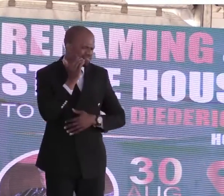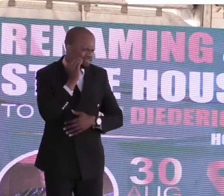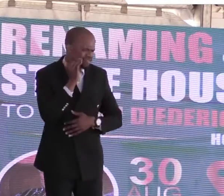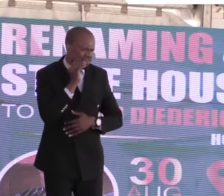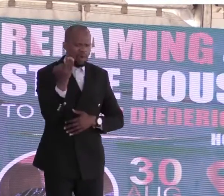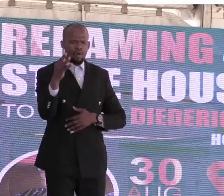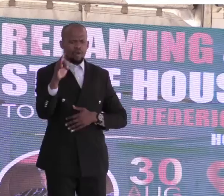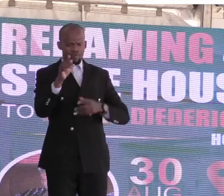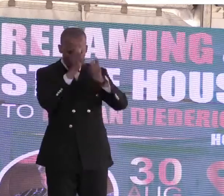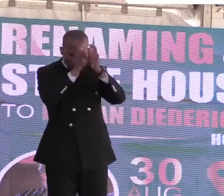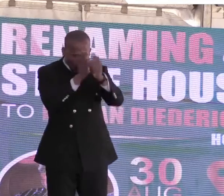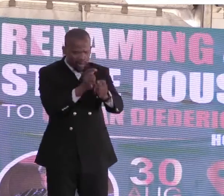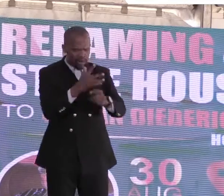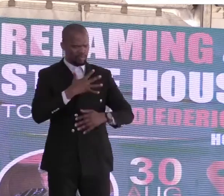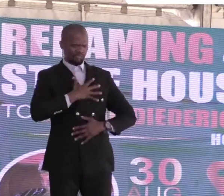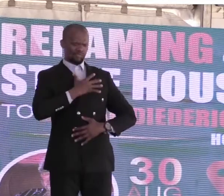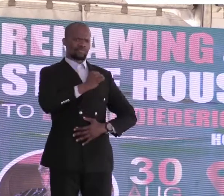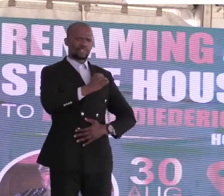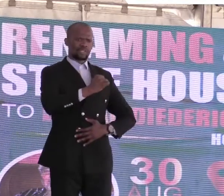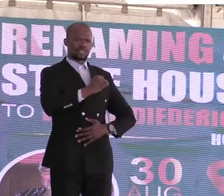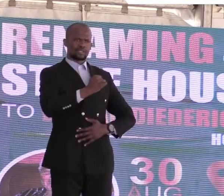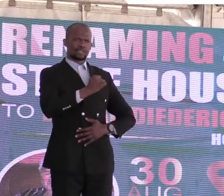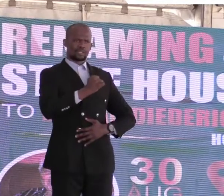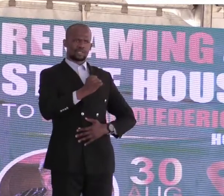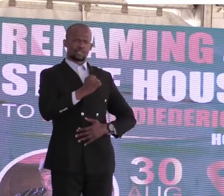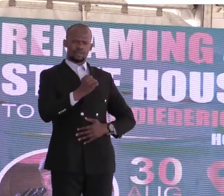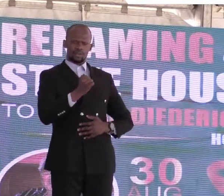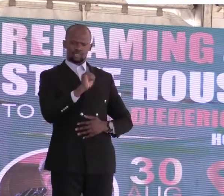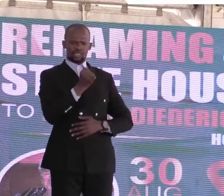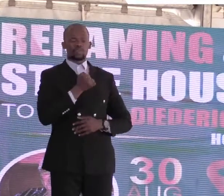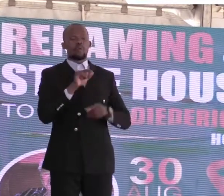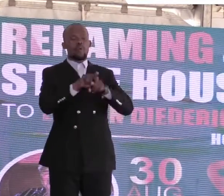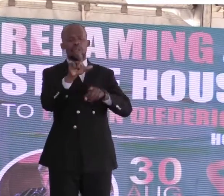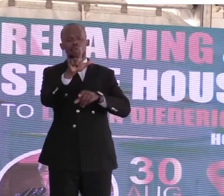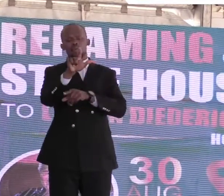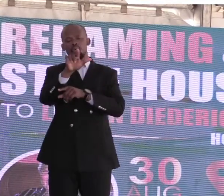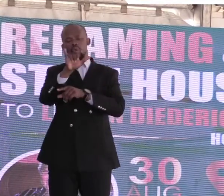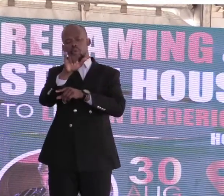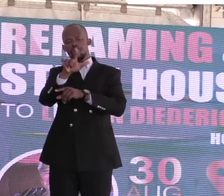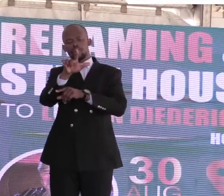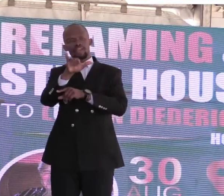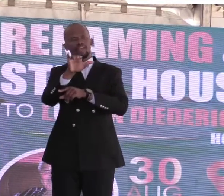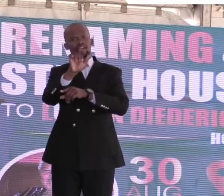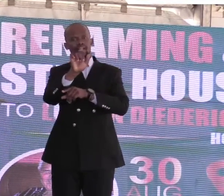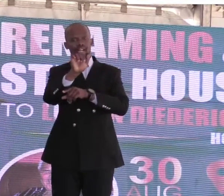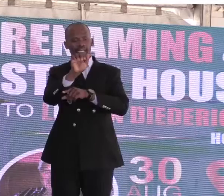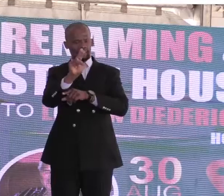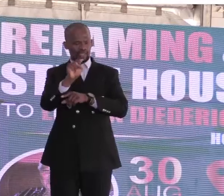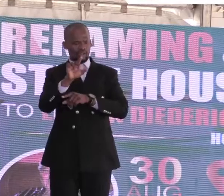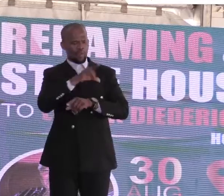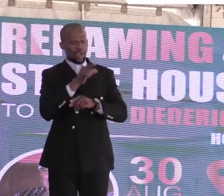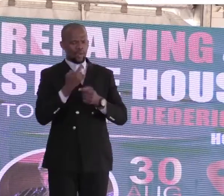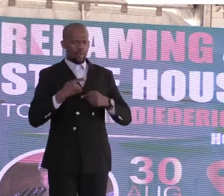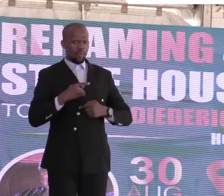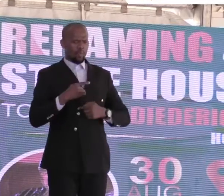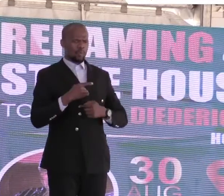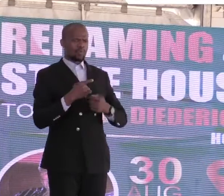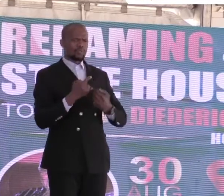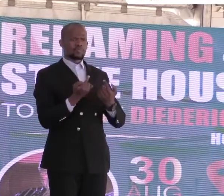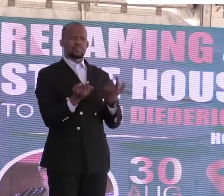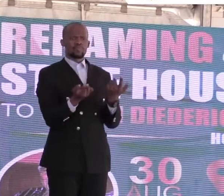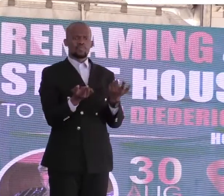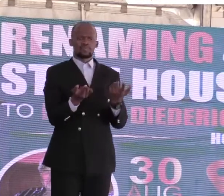for honoring our heroes and heroines like Umama Lillian, because we owe them a debt we could